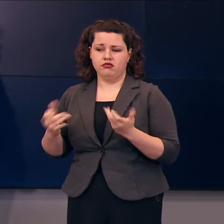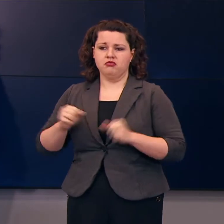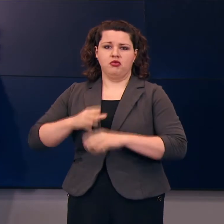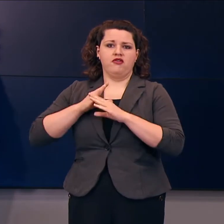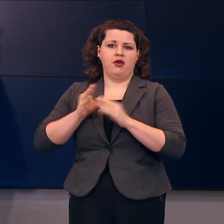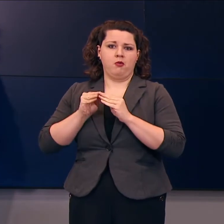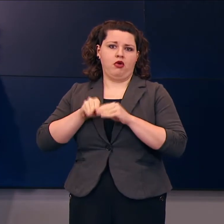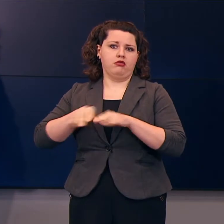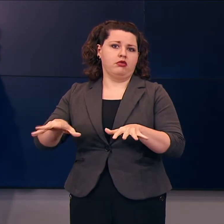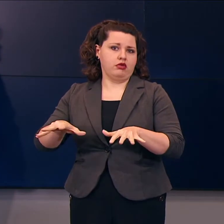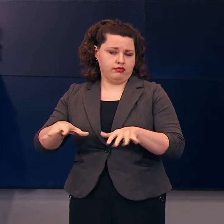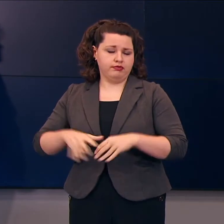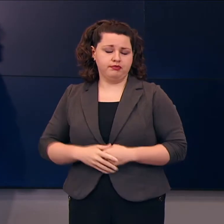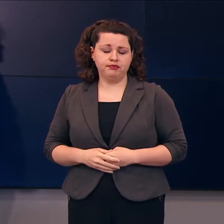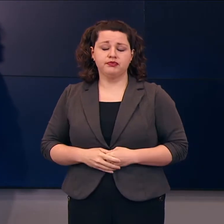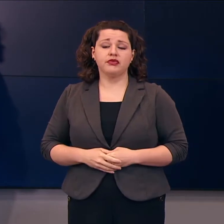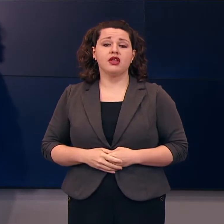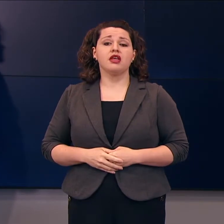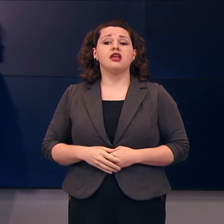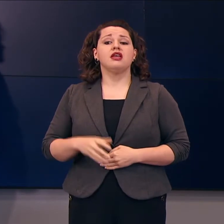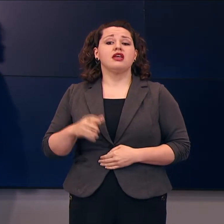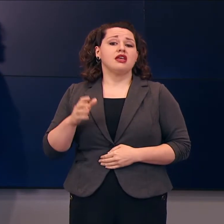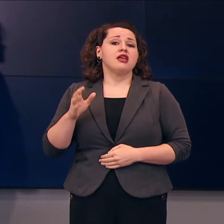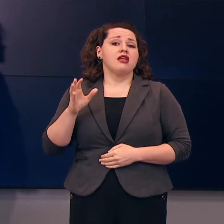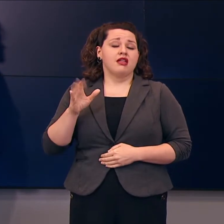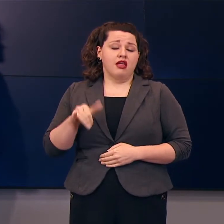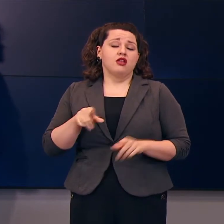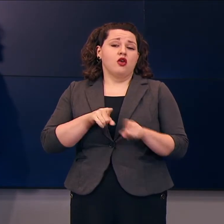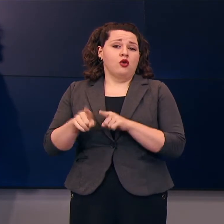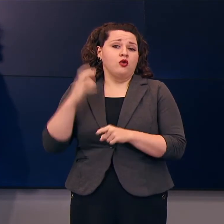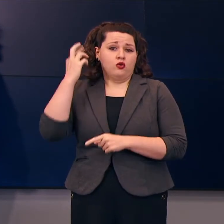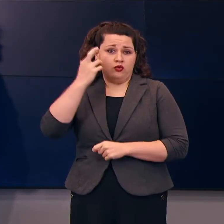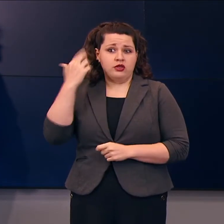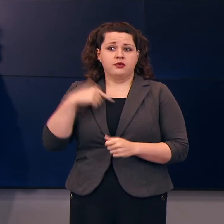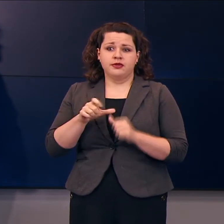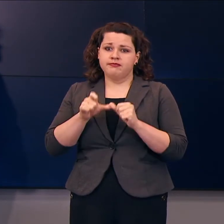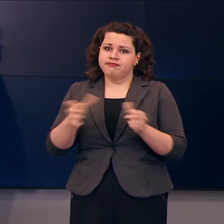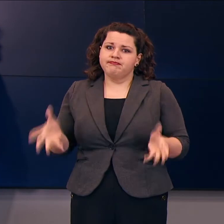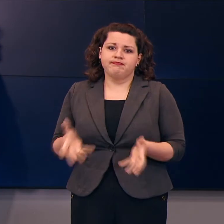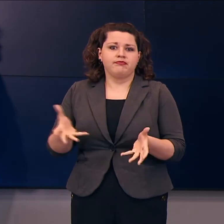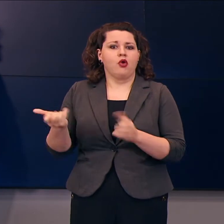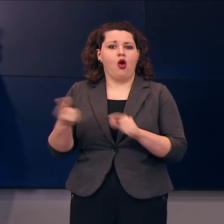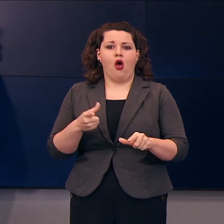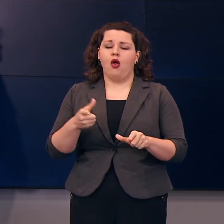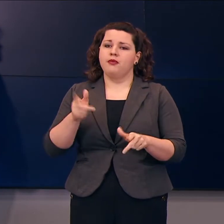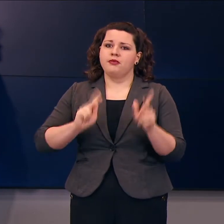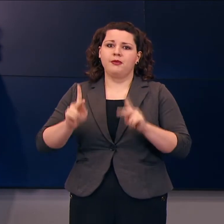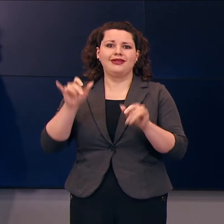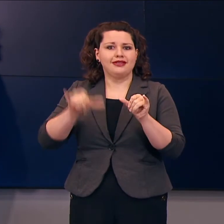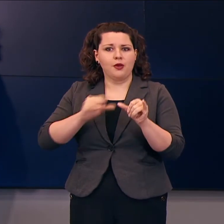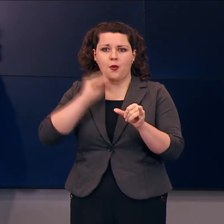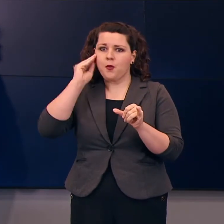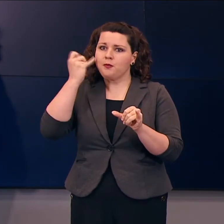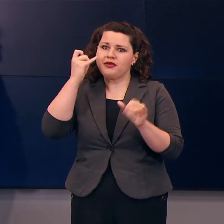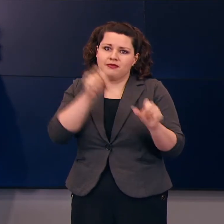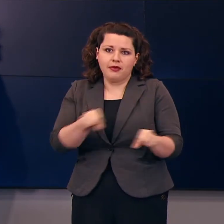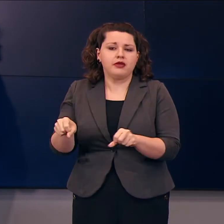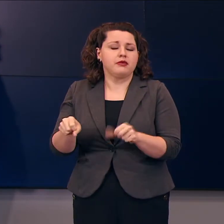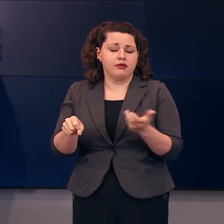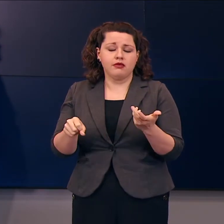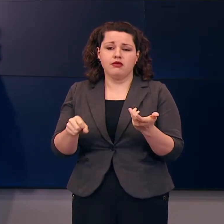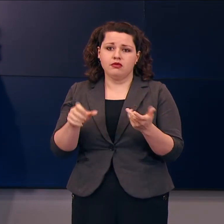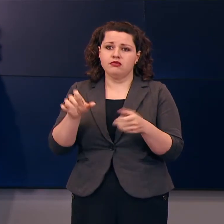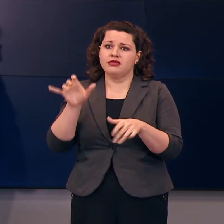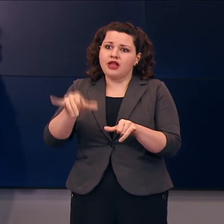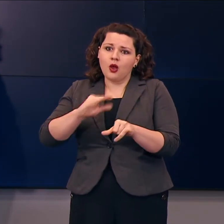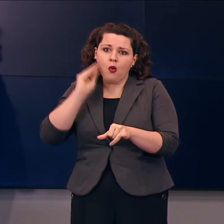prevent further spread of the virus. And this is also why we continue to urge all Iowans to stay at home as much as possible, work from